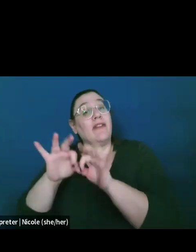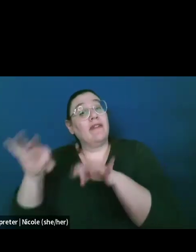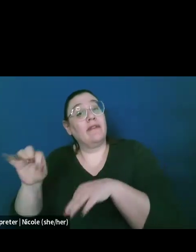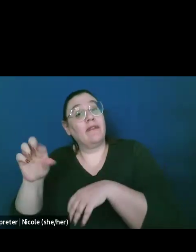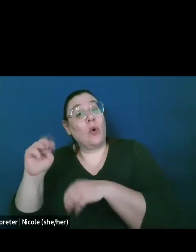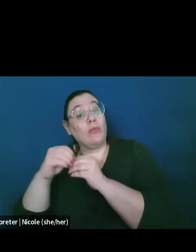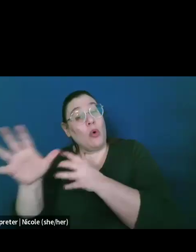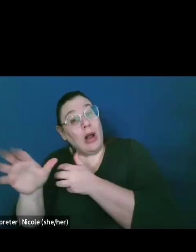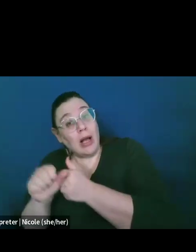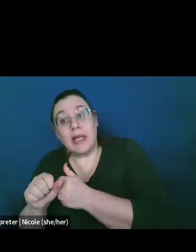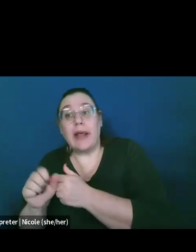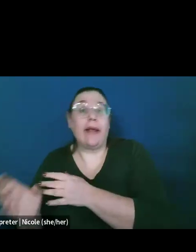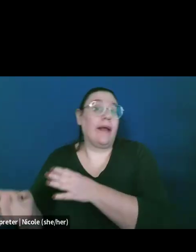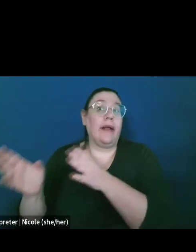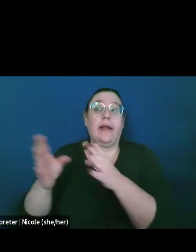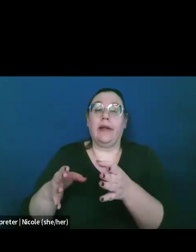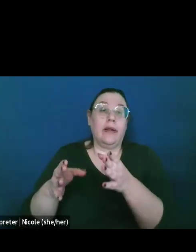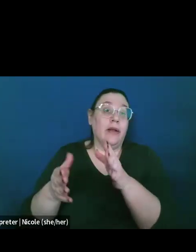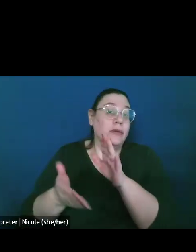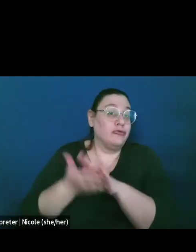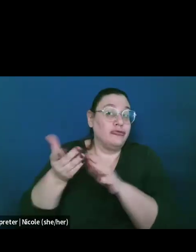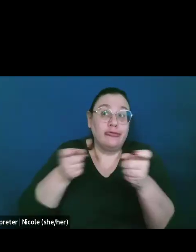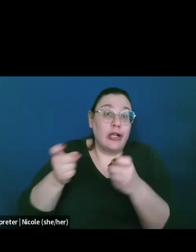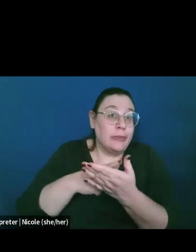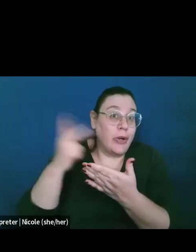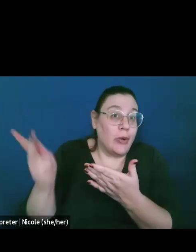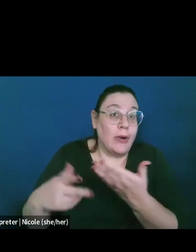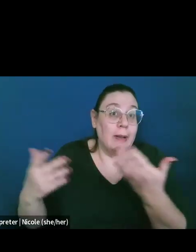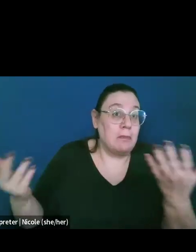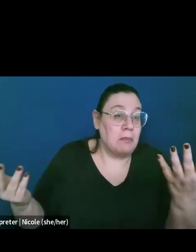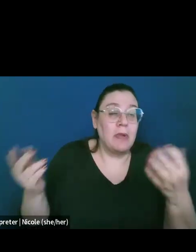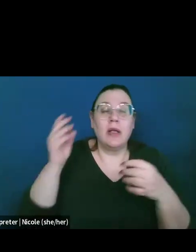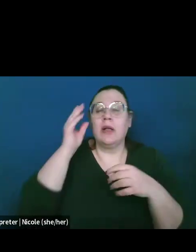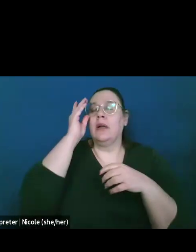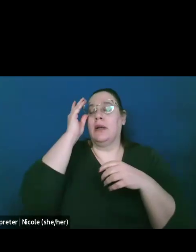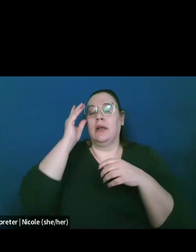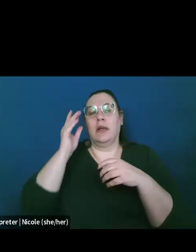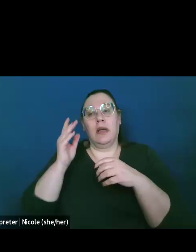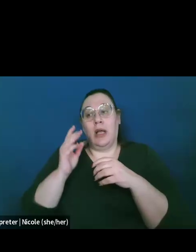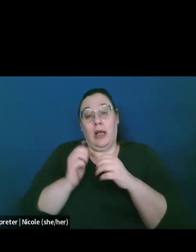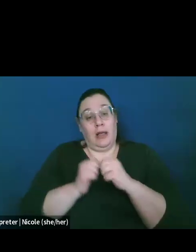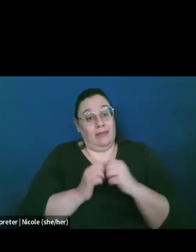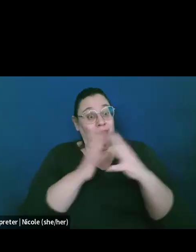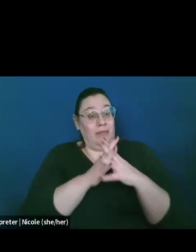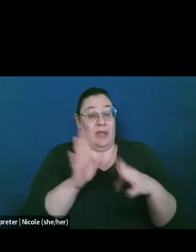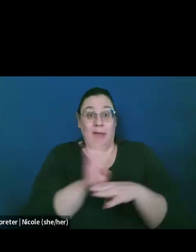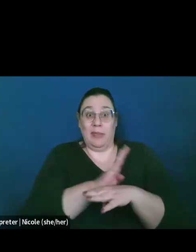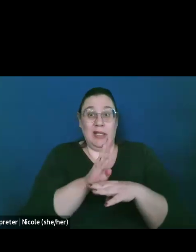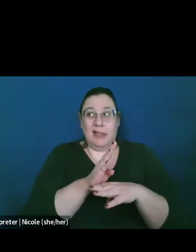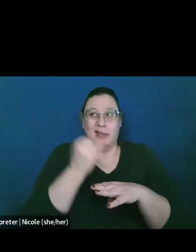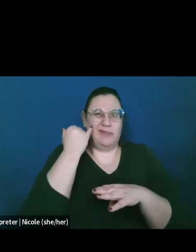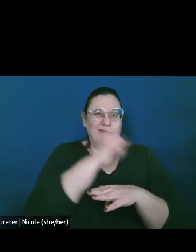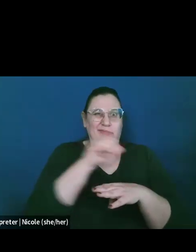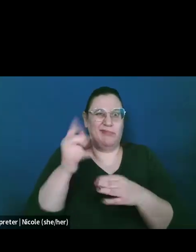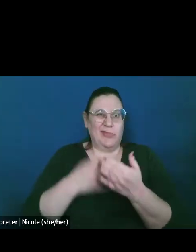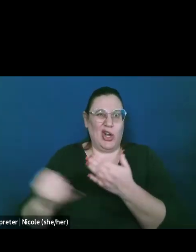to running a program. And starting and running a business is like one ongoing project. And so